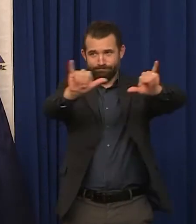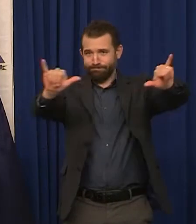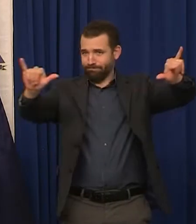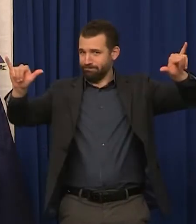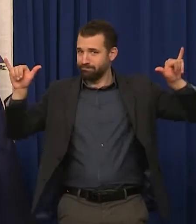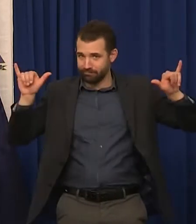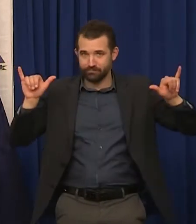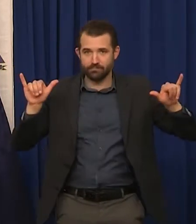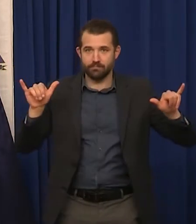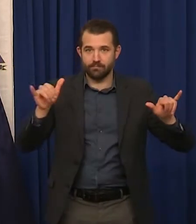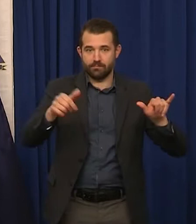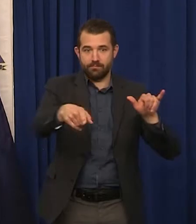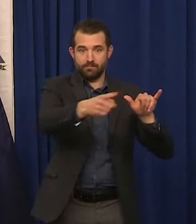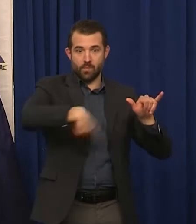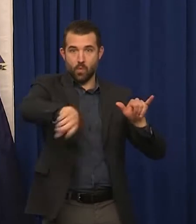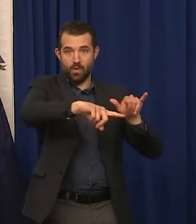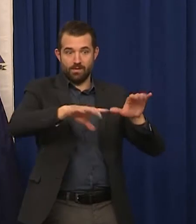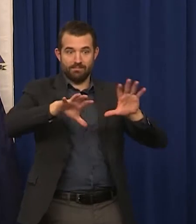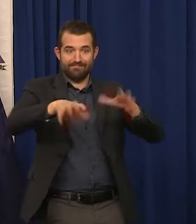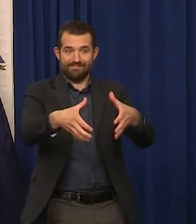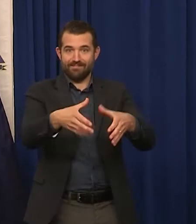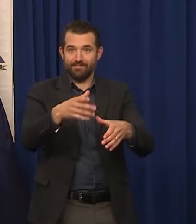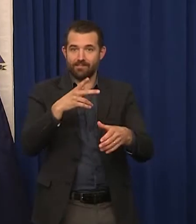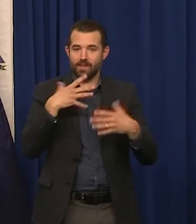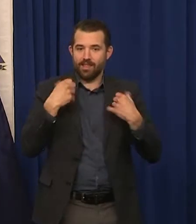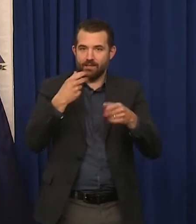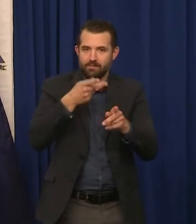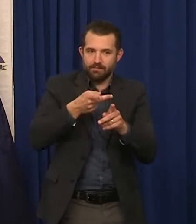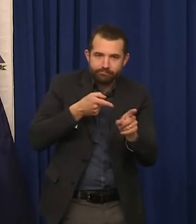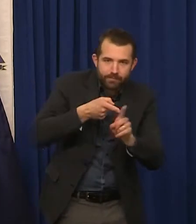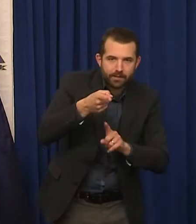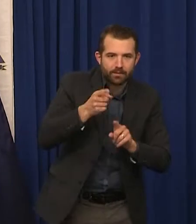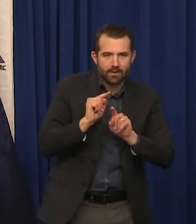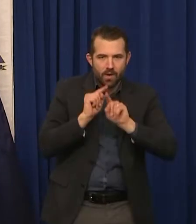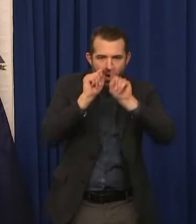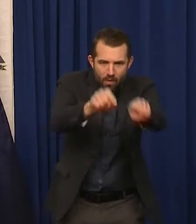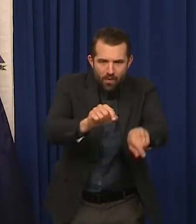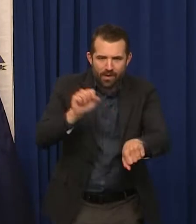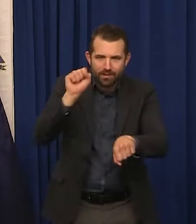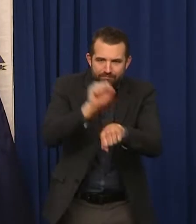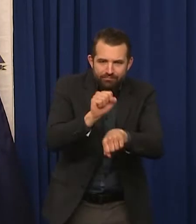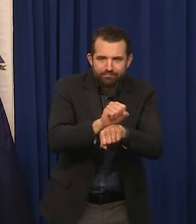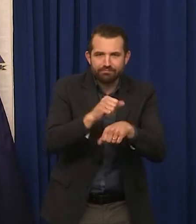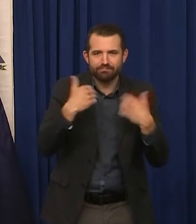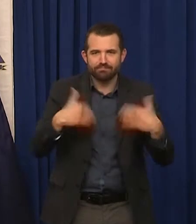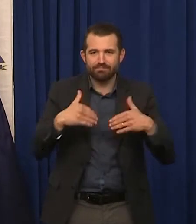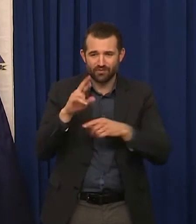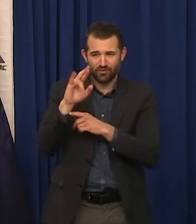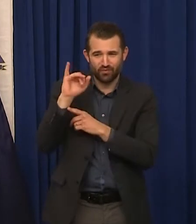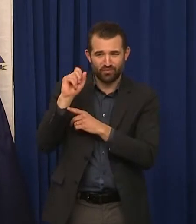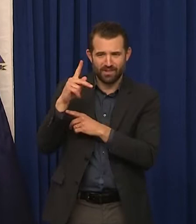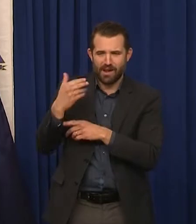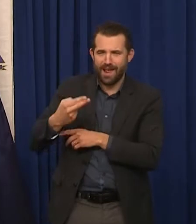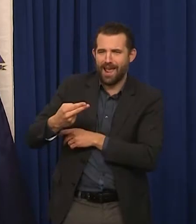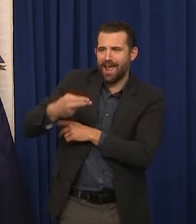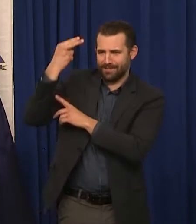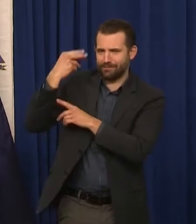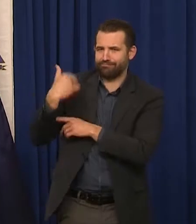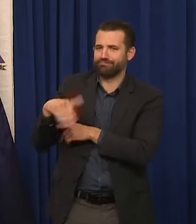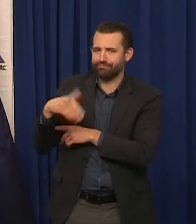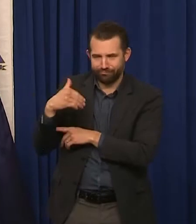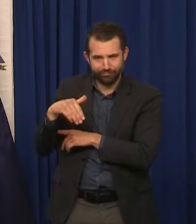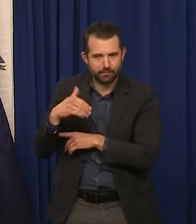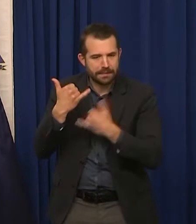to work, by choosing to take that risk and displaying that courage, they have helped to keep Maine people